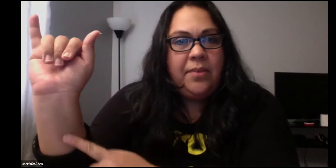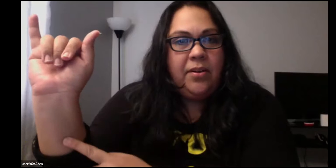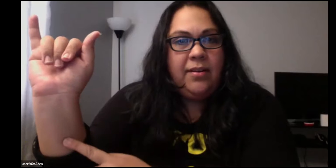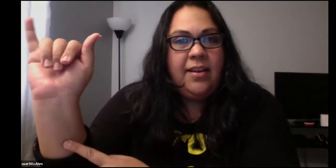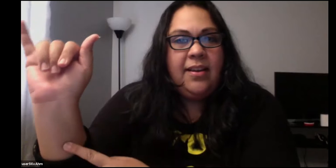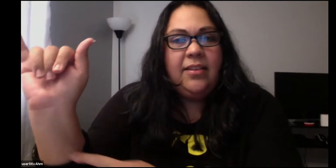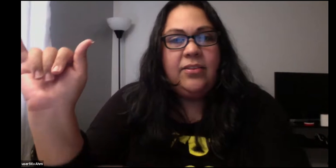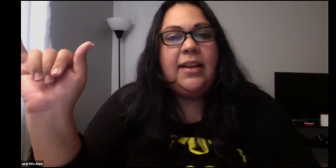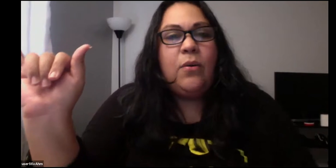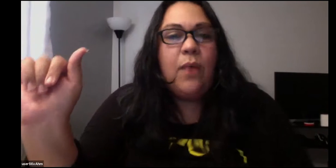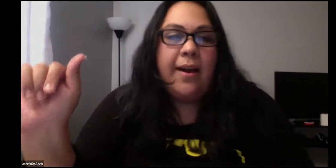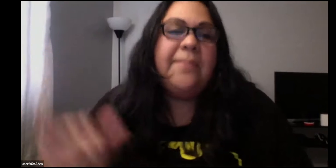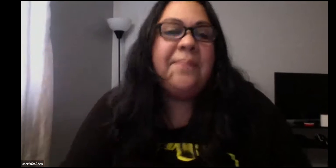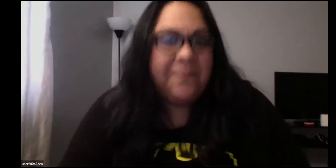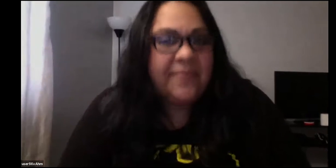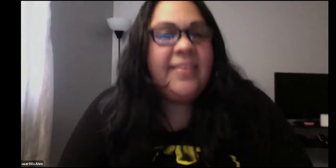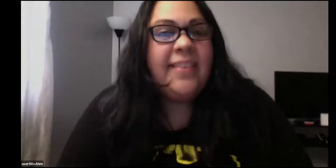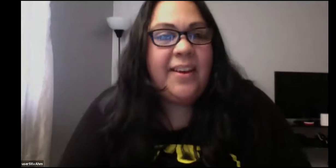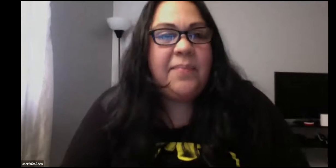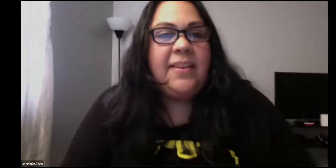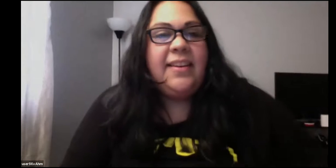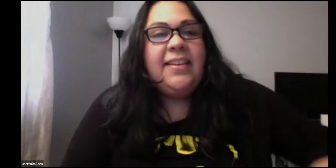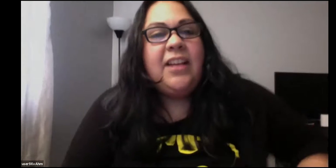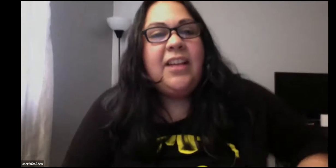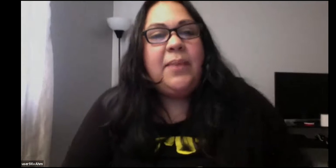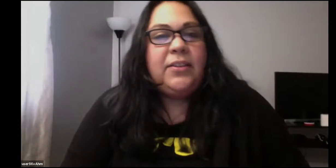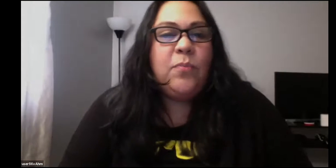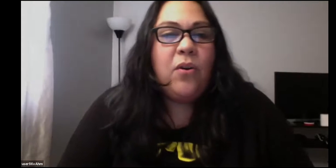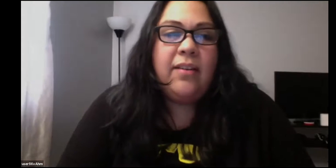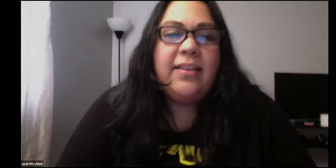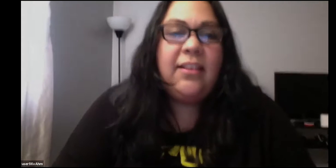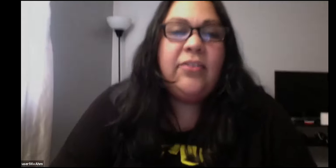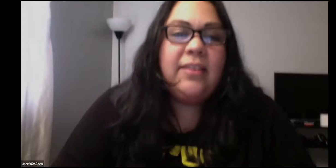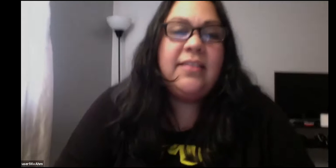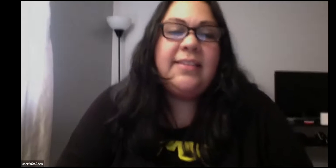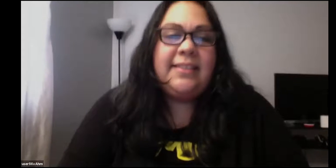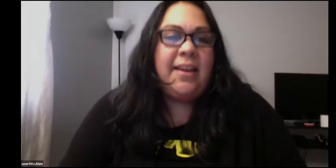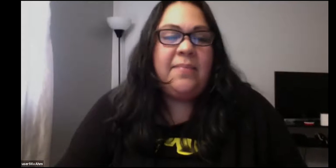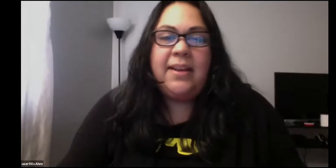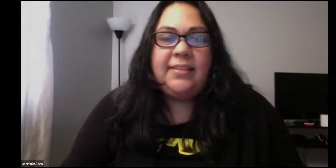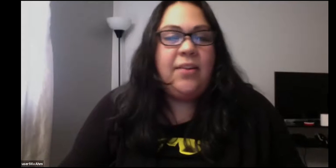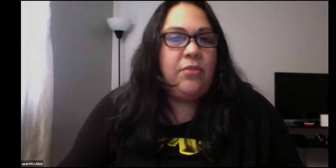part, it looks like a Y. Yep. Tell me two more that look the same as how you write